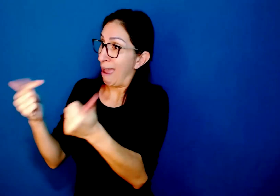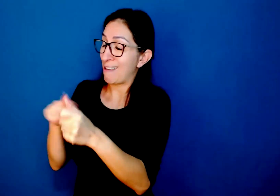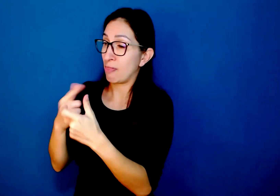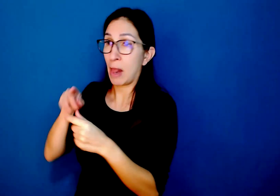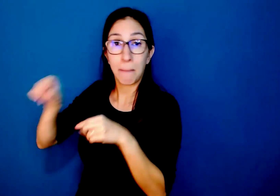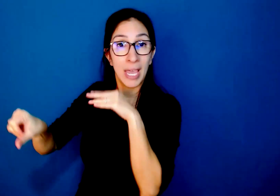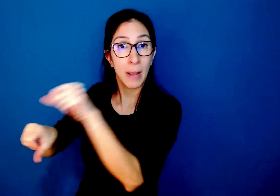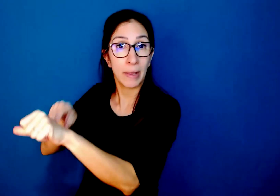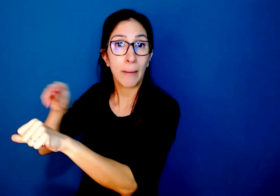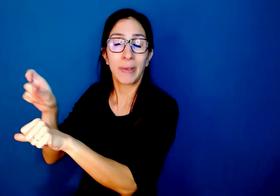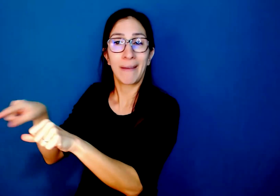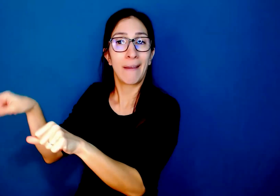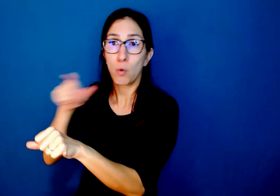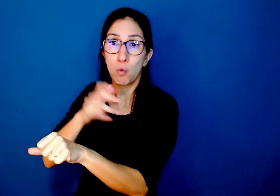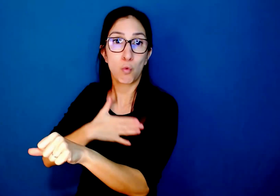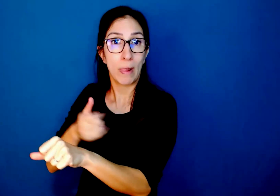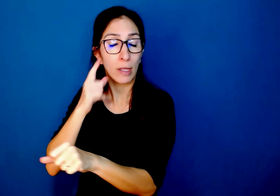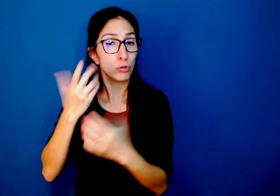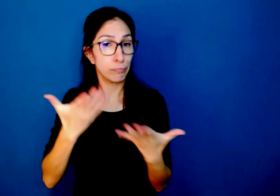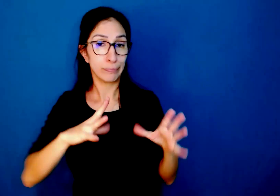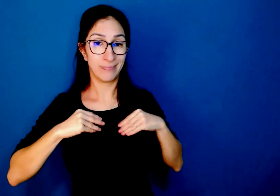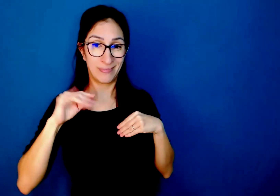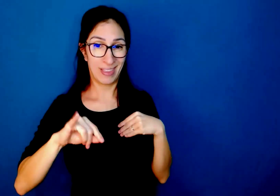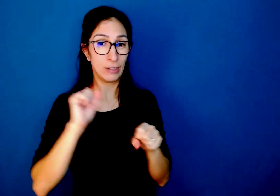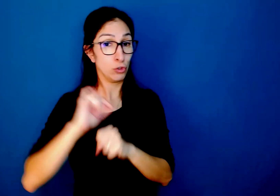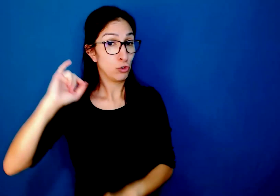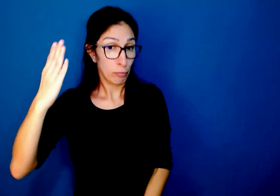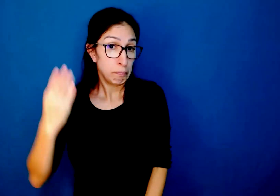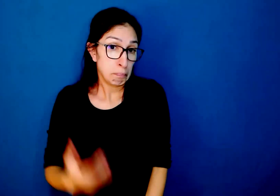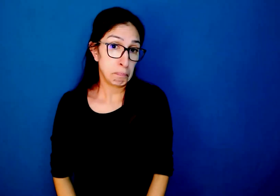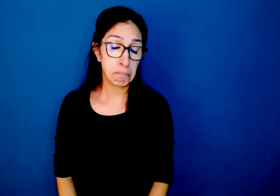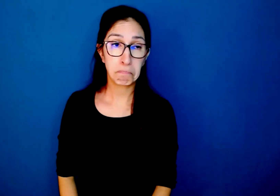tool, whatever, and actually compensating them appropriately.